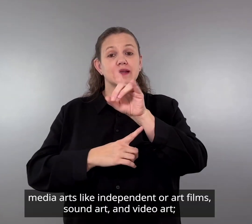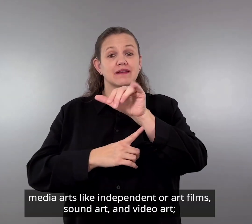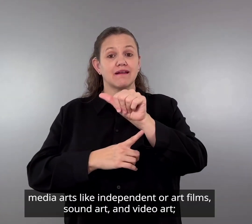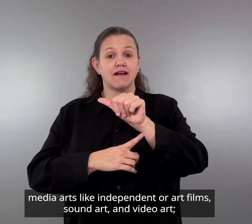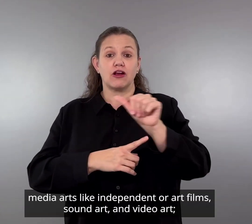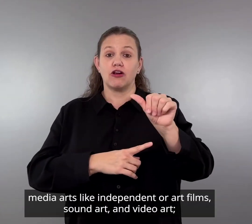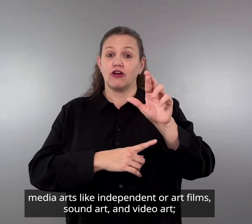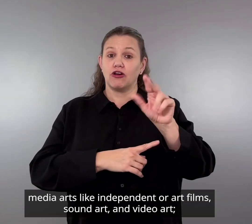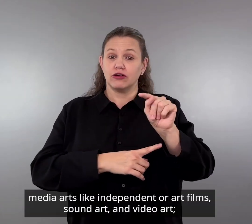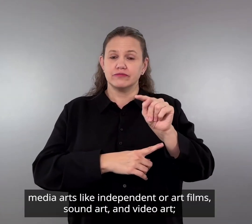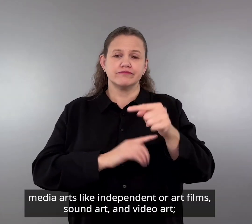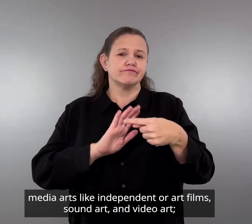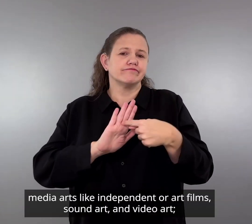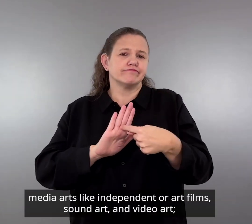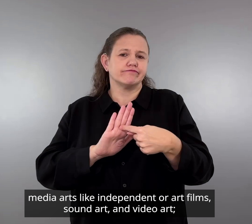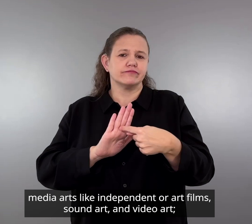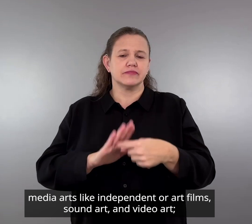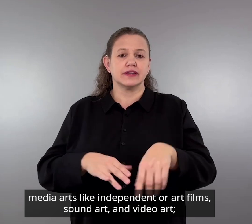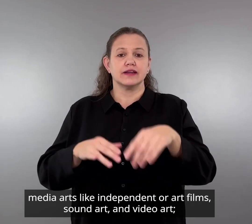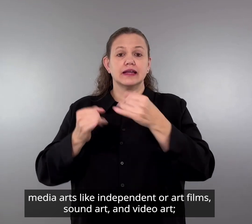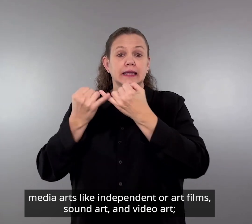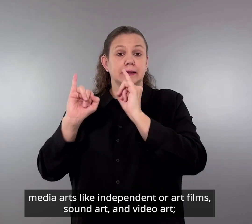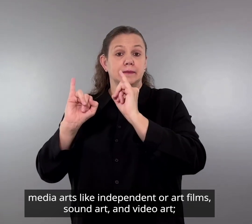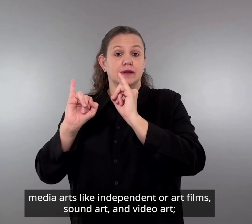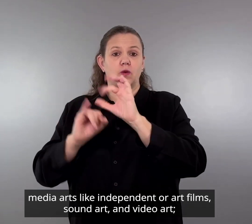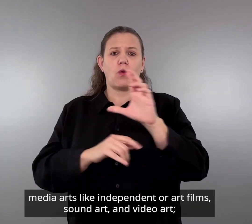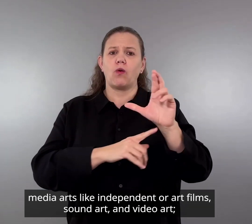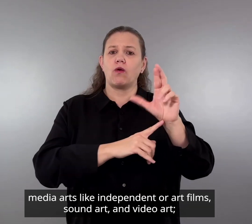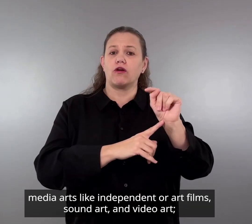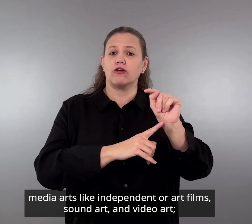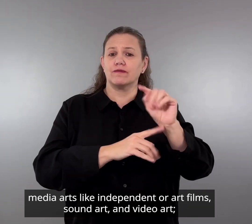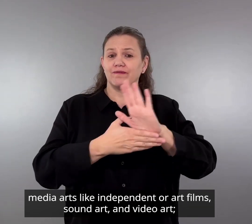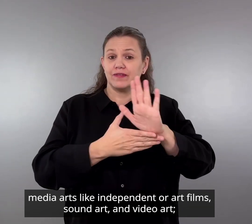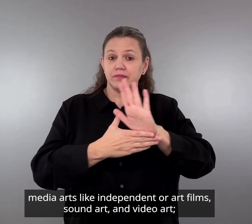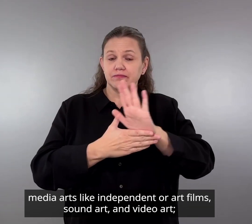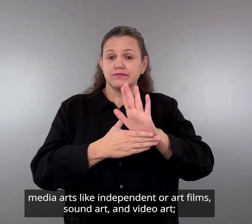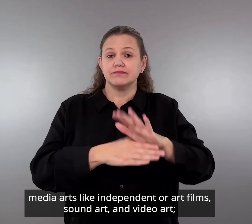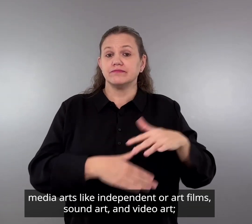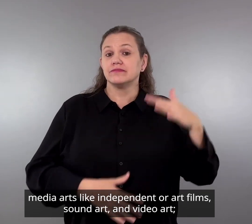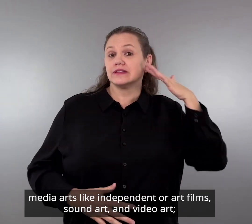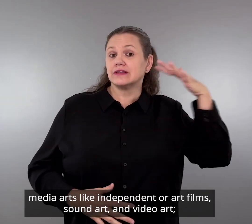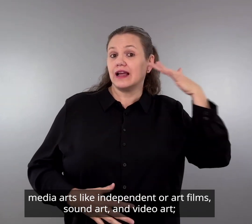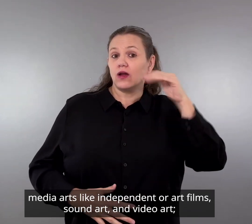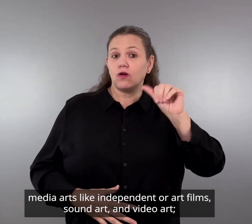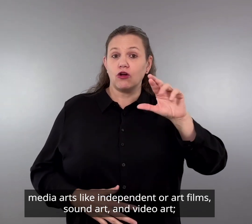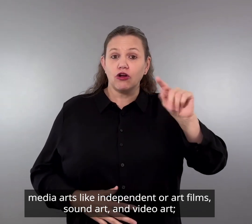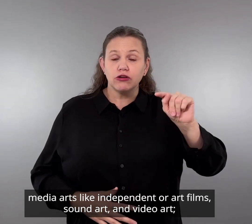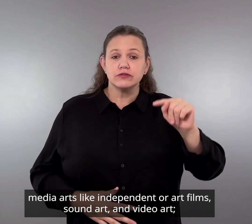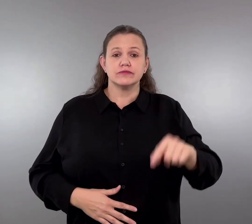Media arts like independent or art films, sound art, and video art.